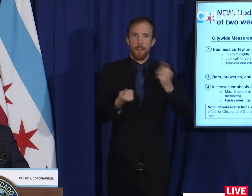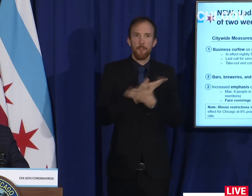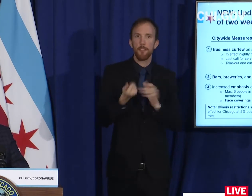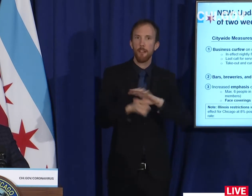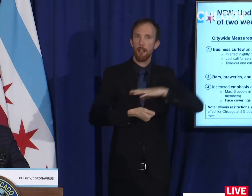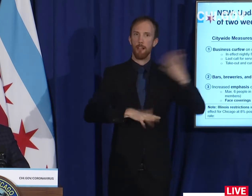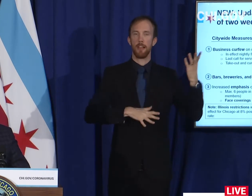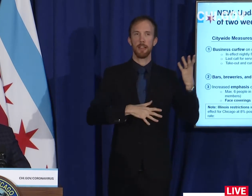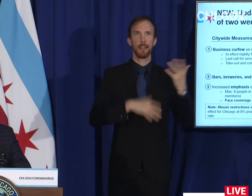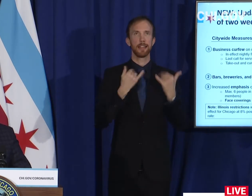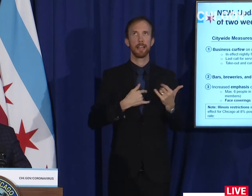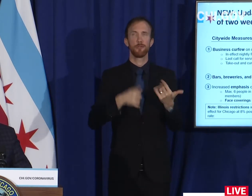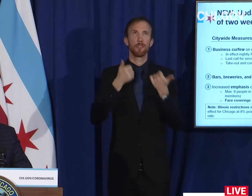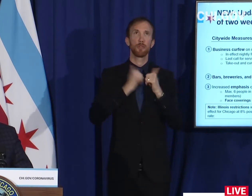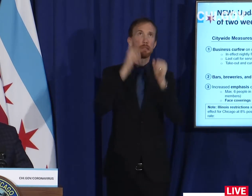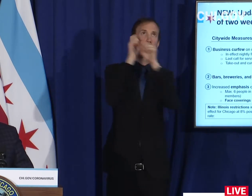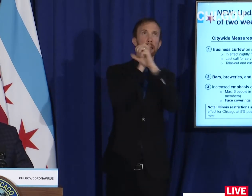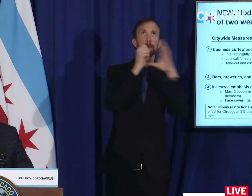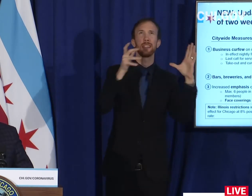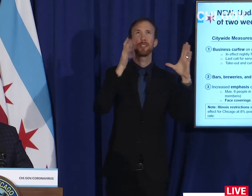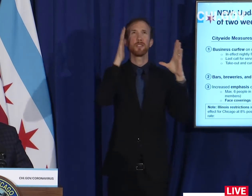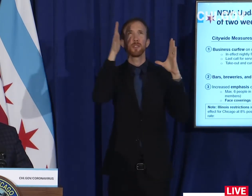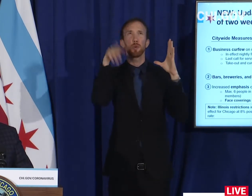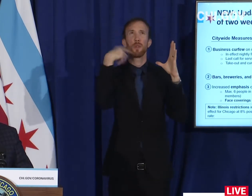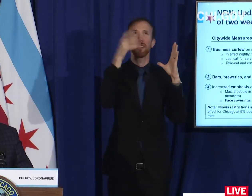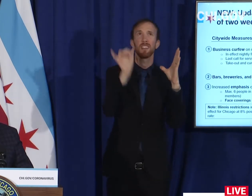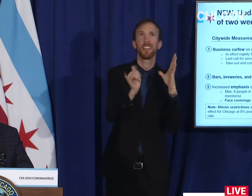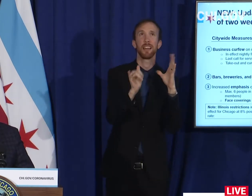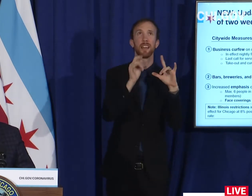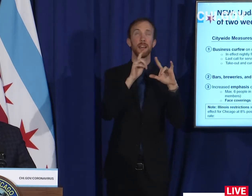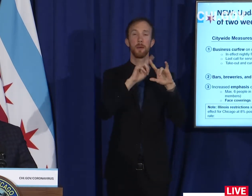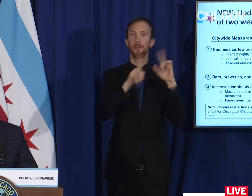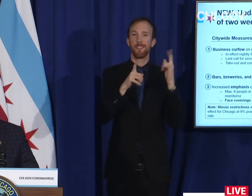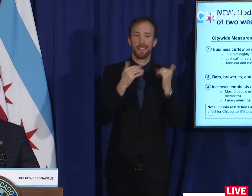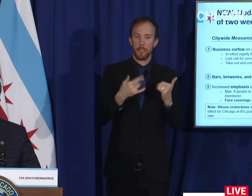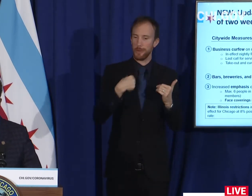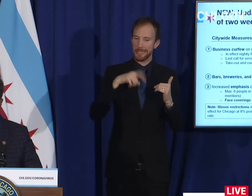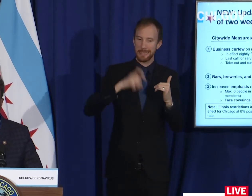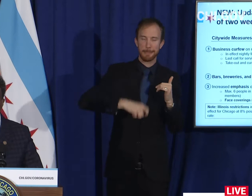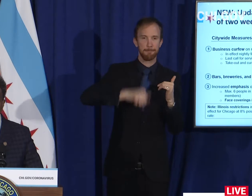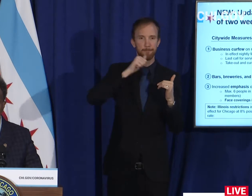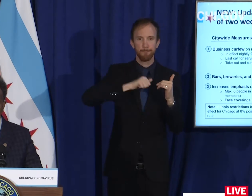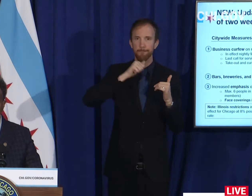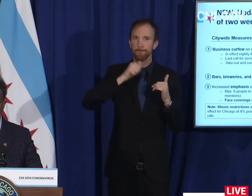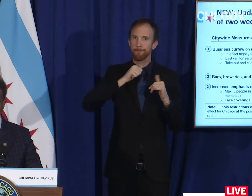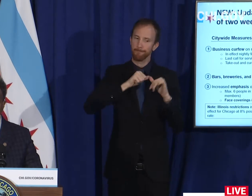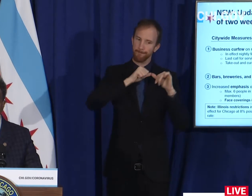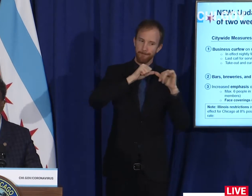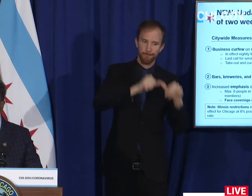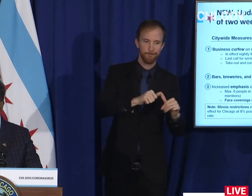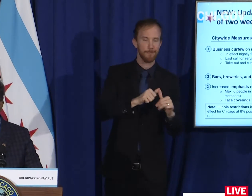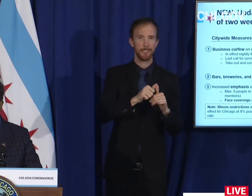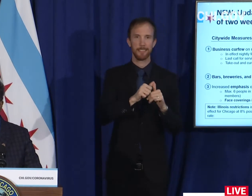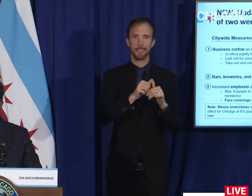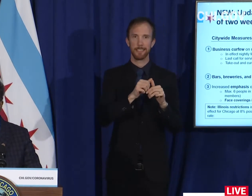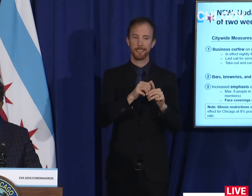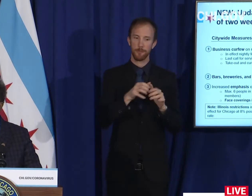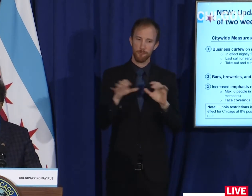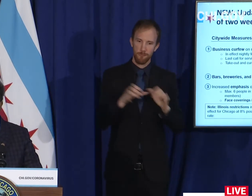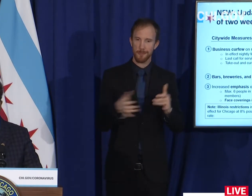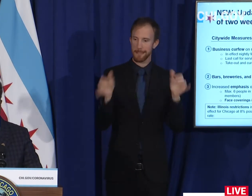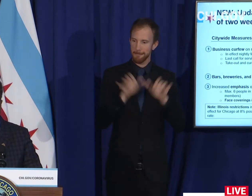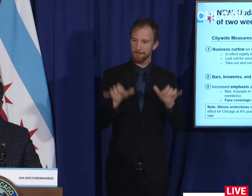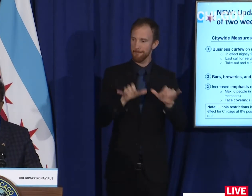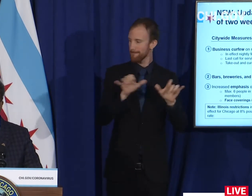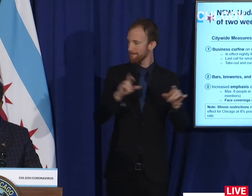we have to remain as diligent and making the kind of sacrifices that we've made all along. But I'm here to tell you,